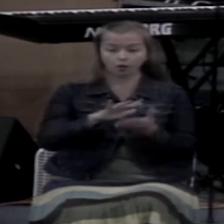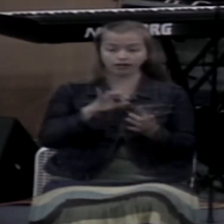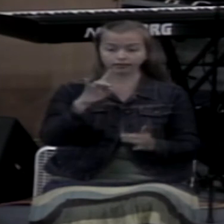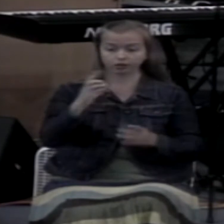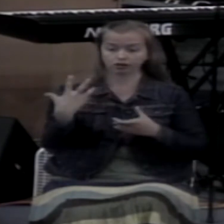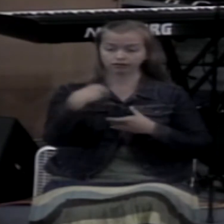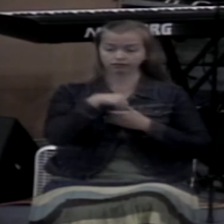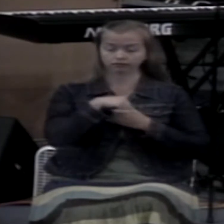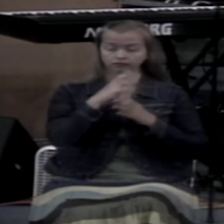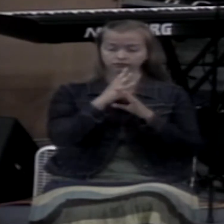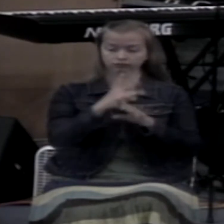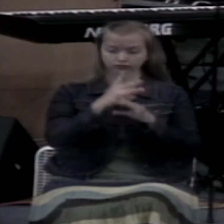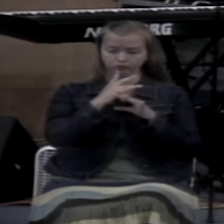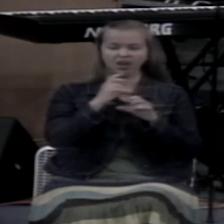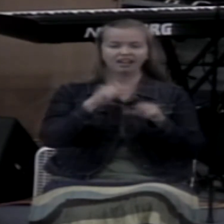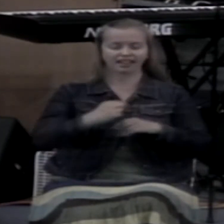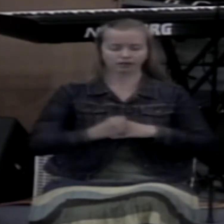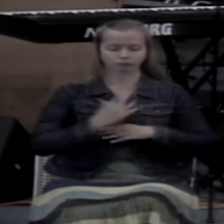Now,